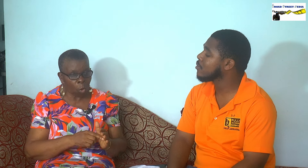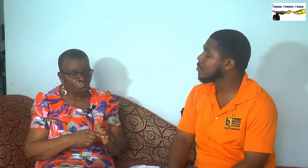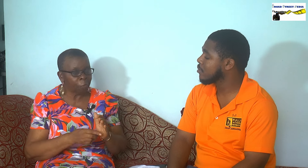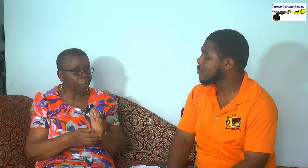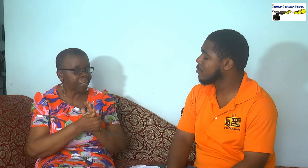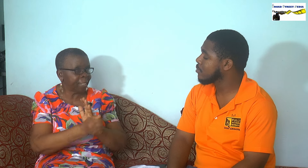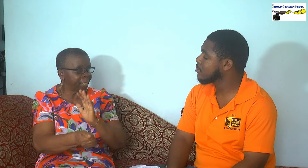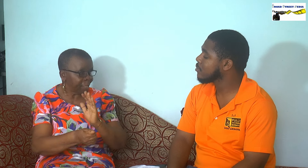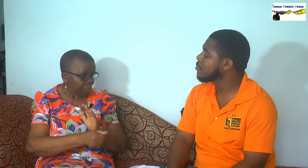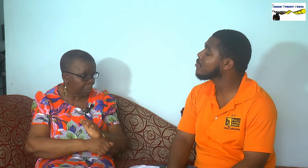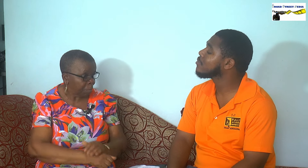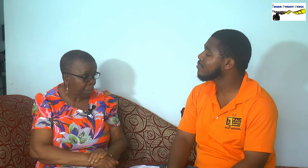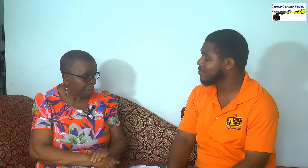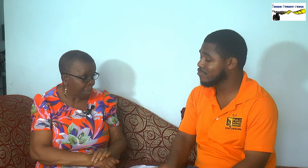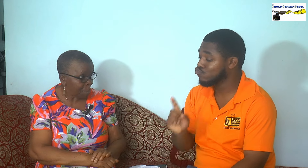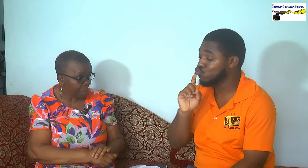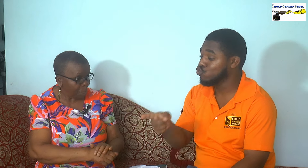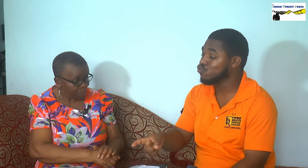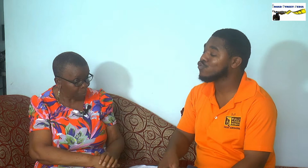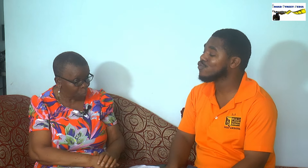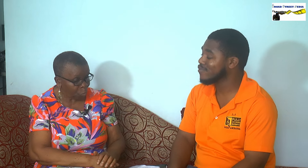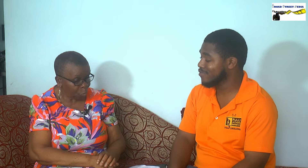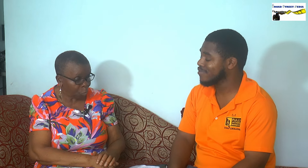off their skill. True.